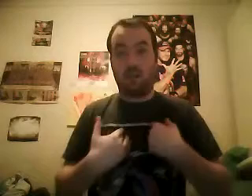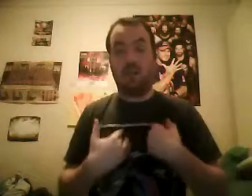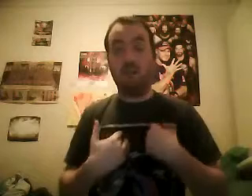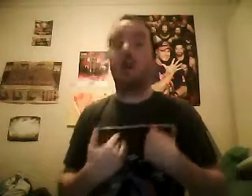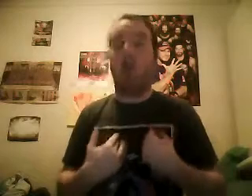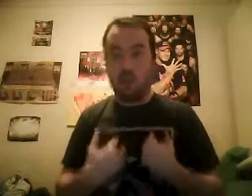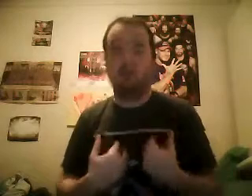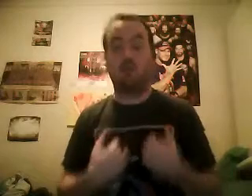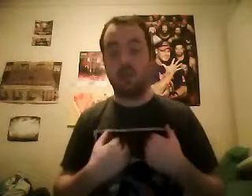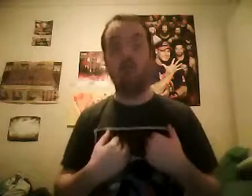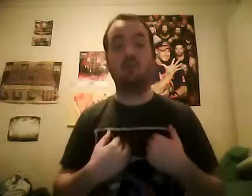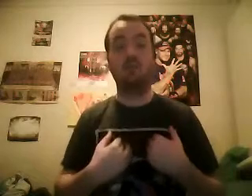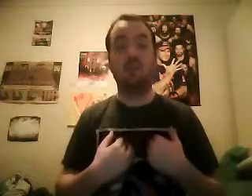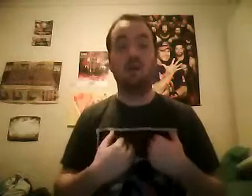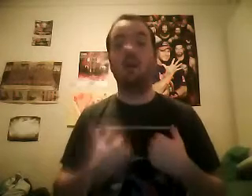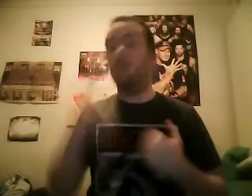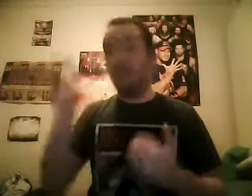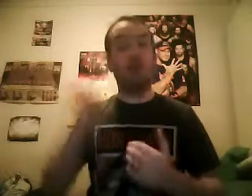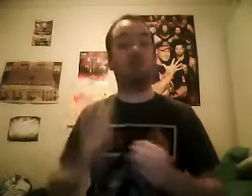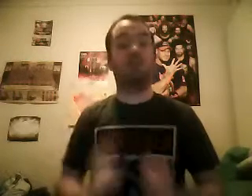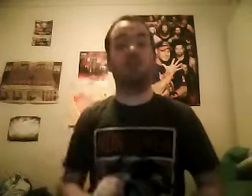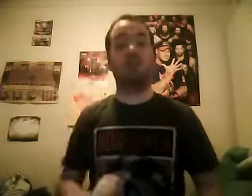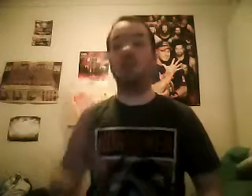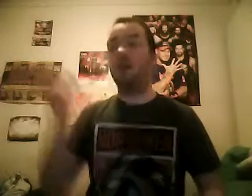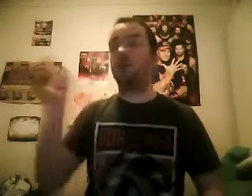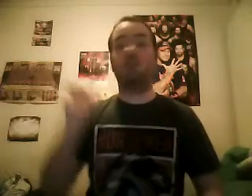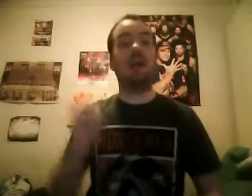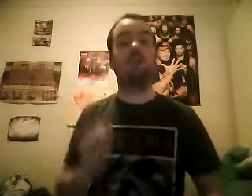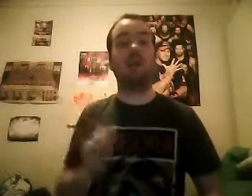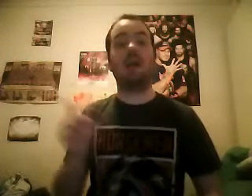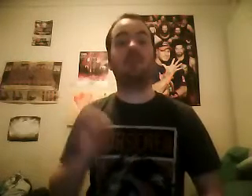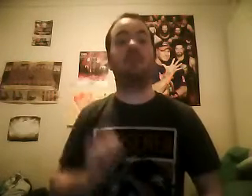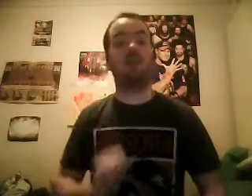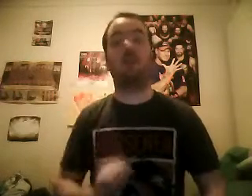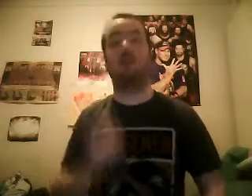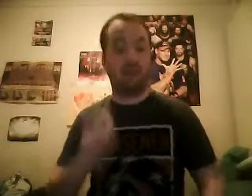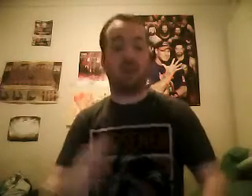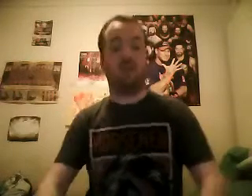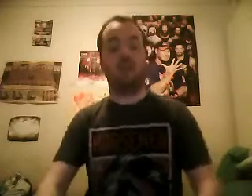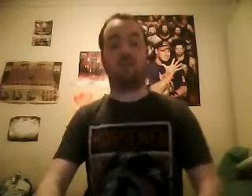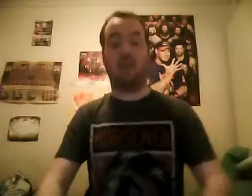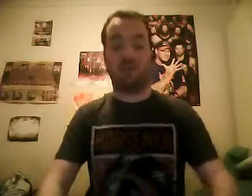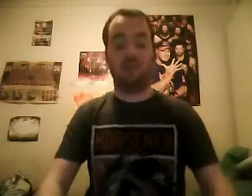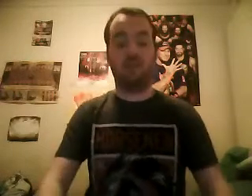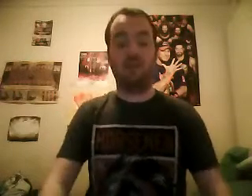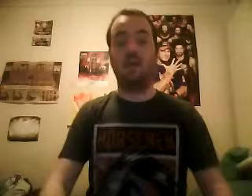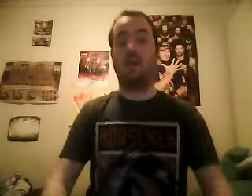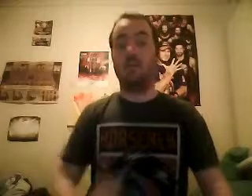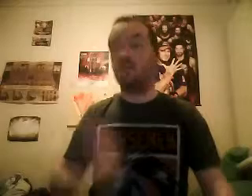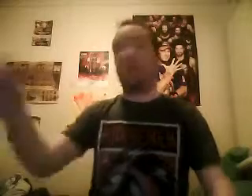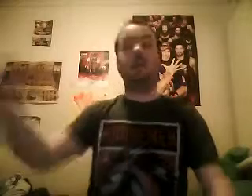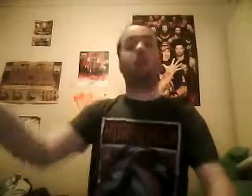But do you guys want to hear my honest opinion? My honest opinion is Charlotte Flair is better off being a babyface. Because I don't want